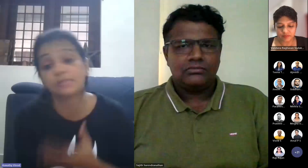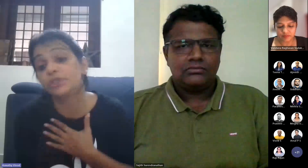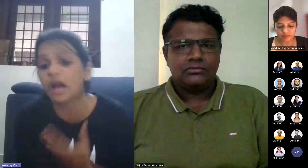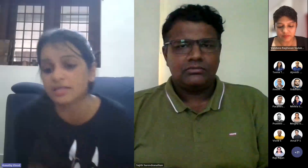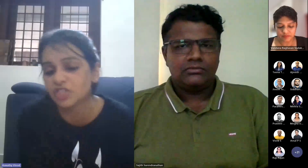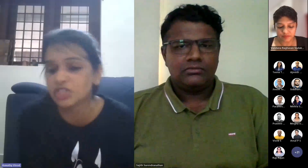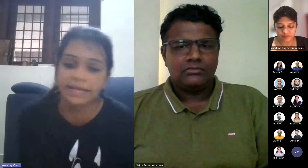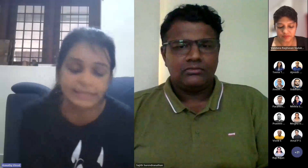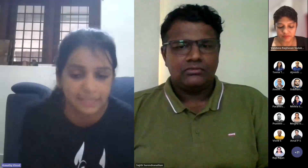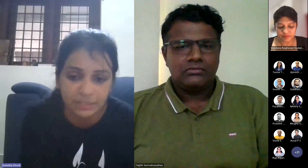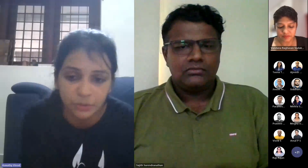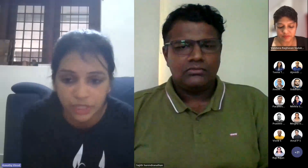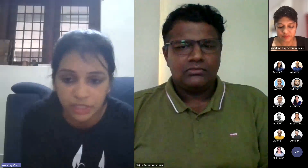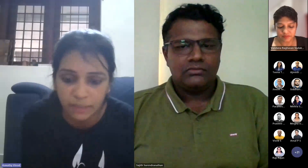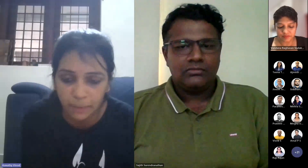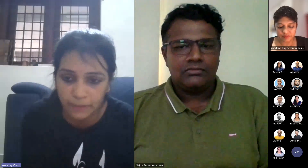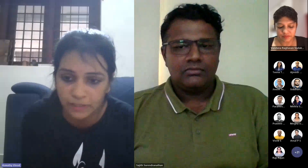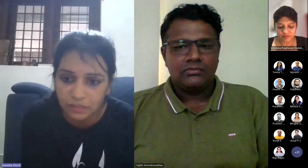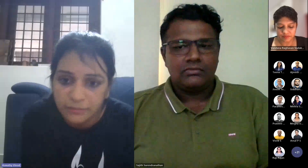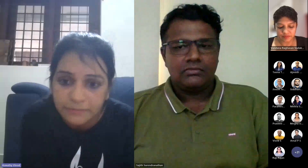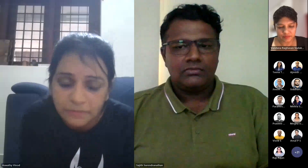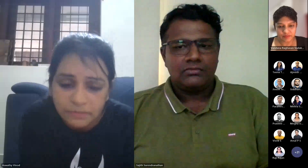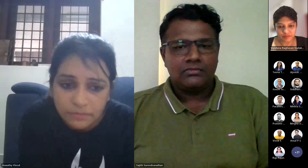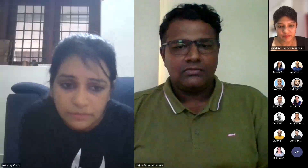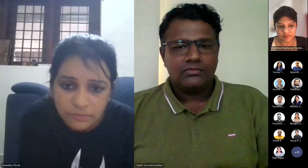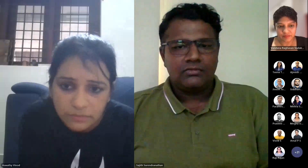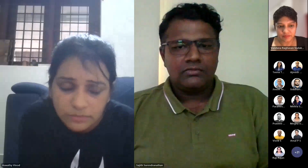will be accessible to us just like it is accessible to the hearing population.